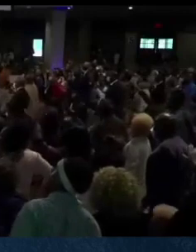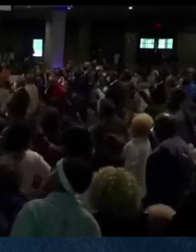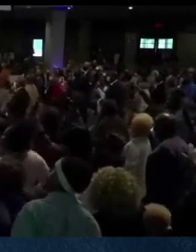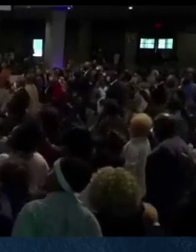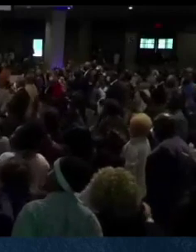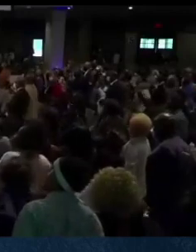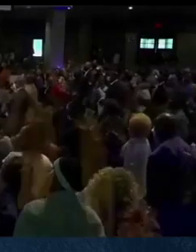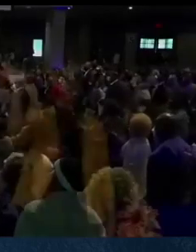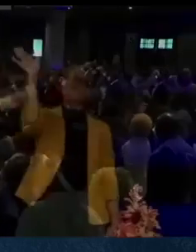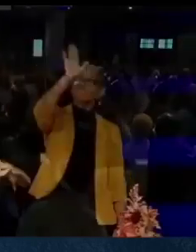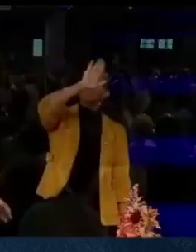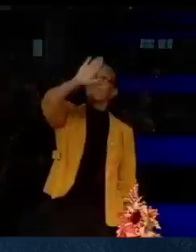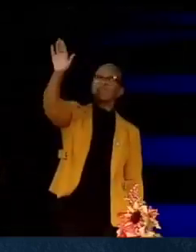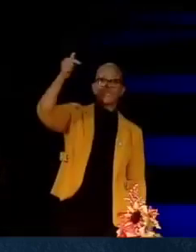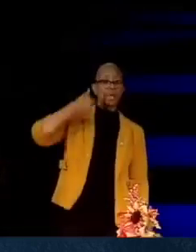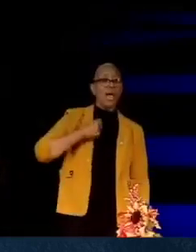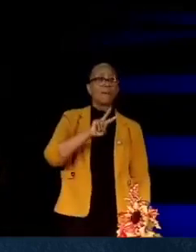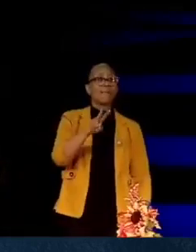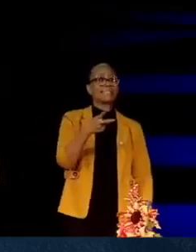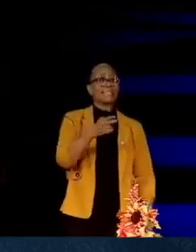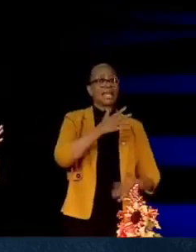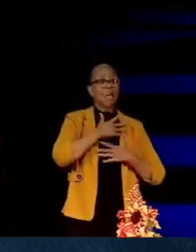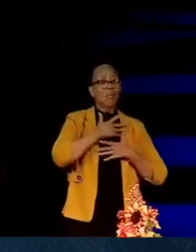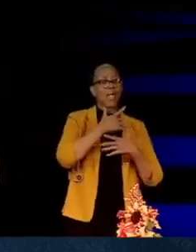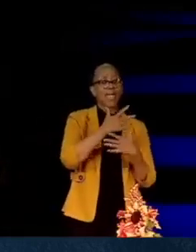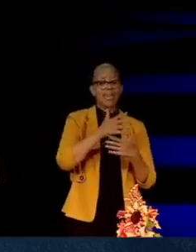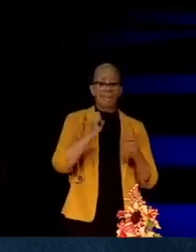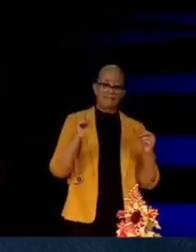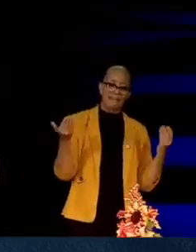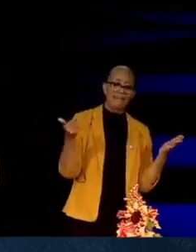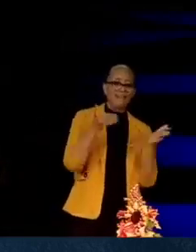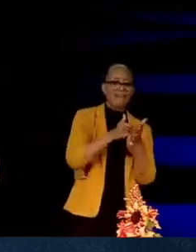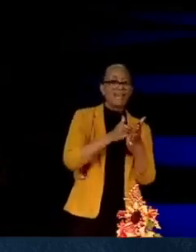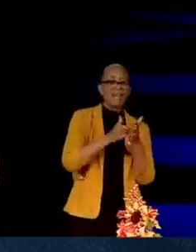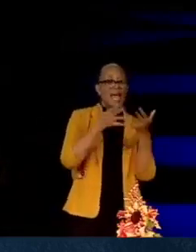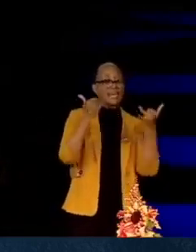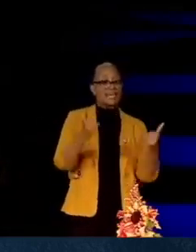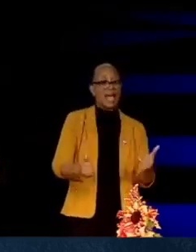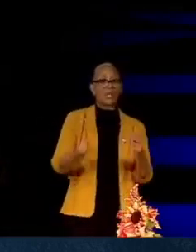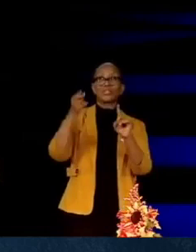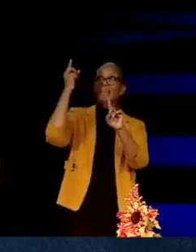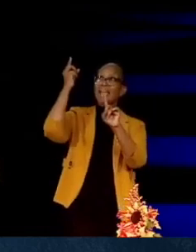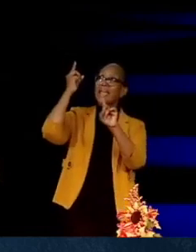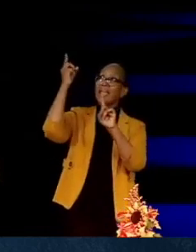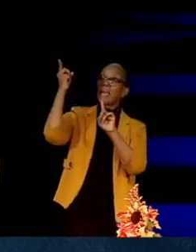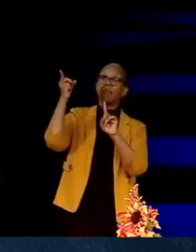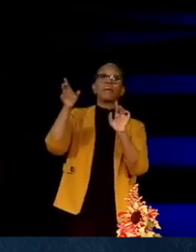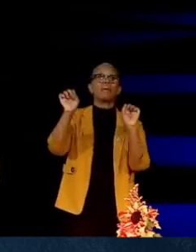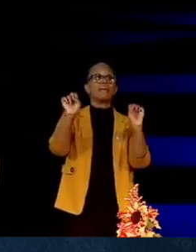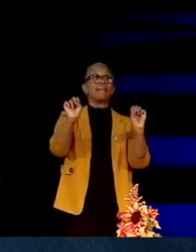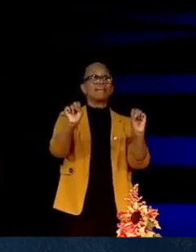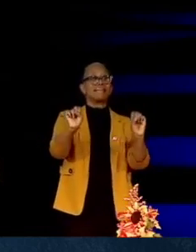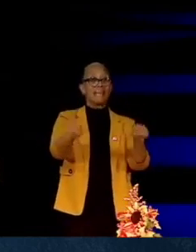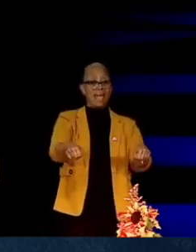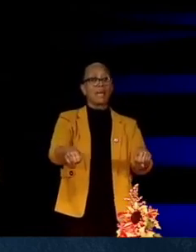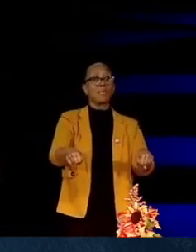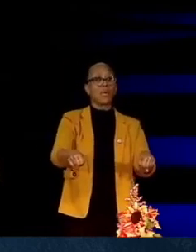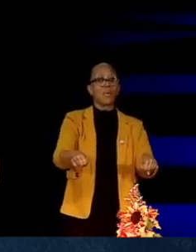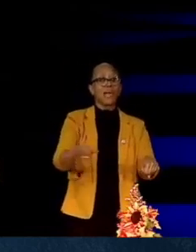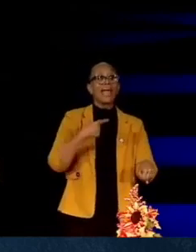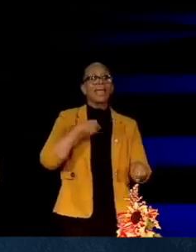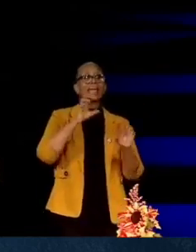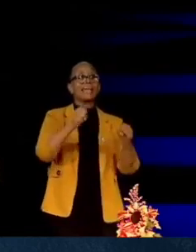Come on, wave your hand, say, I got my second wind. Now to him who is able